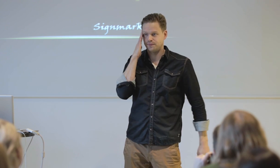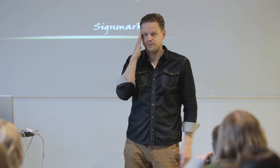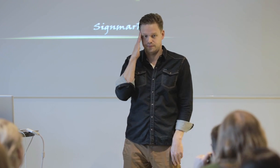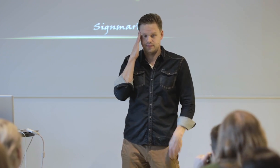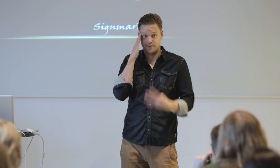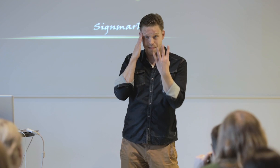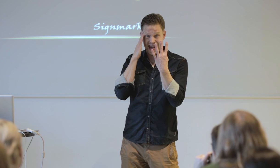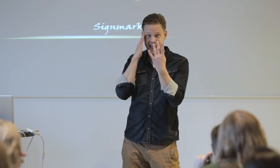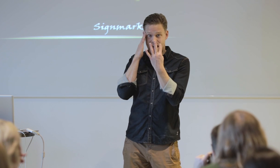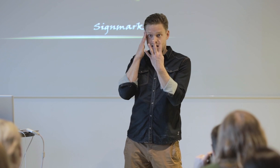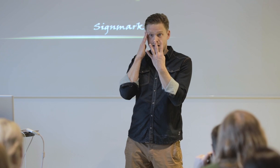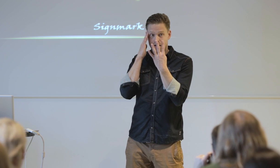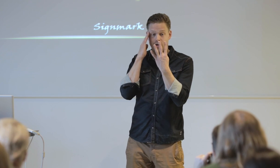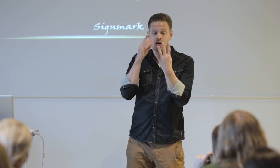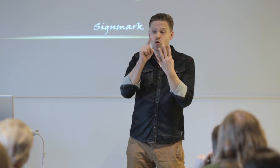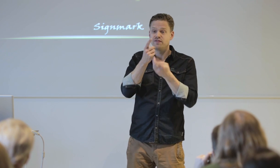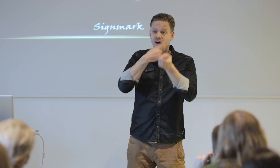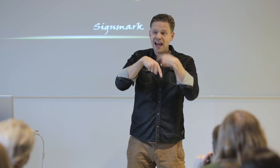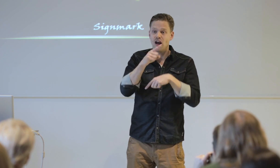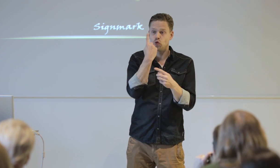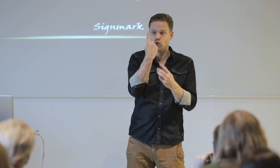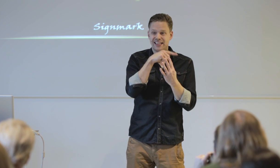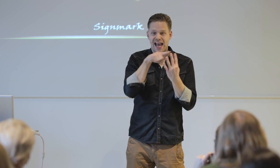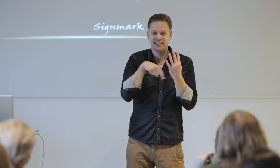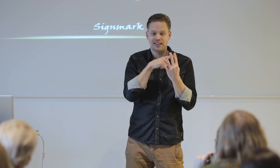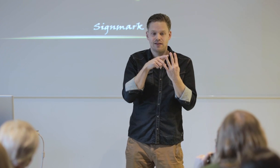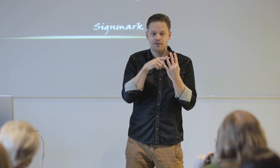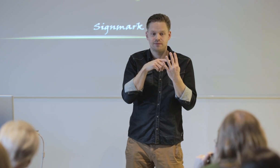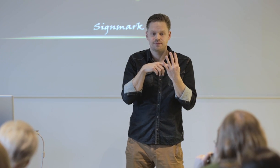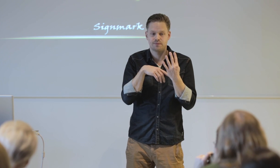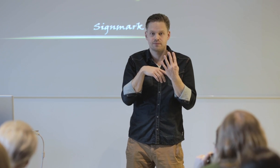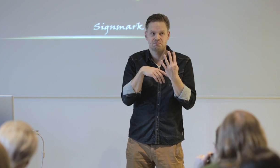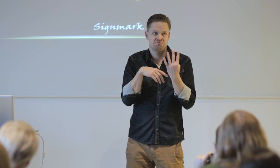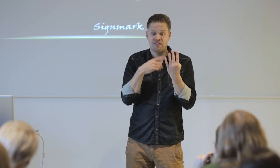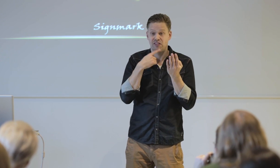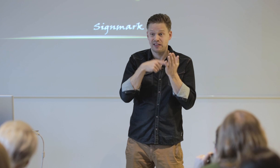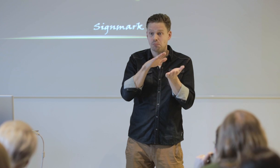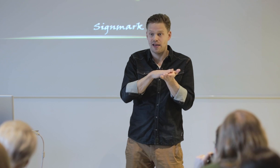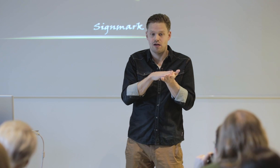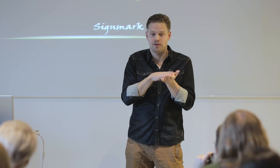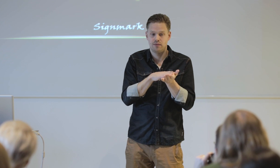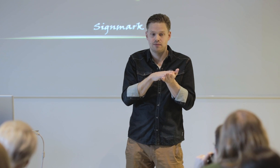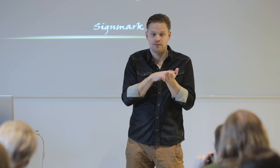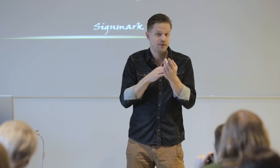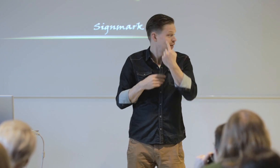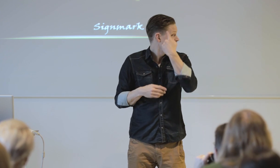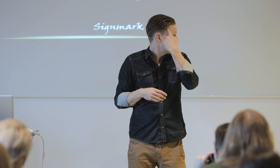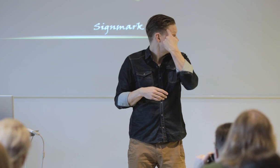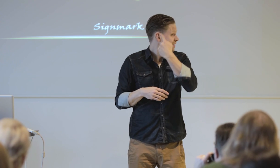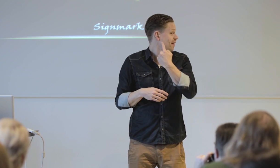do it this, and then it means to know. So there's these four elements. And if you change one of these elements, for example, the place